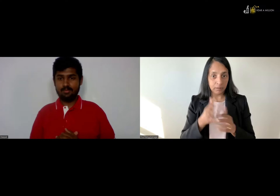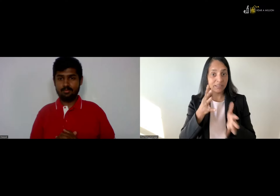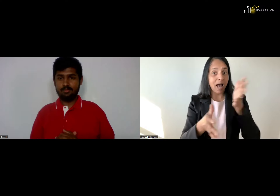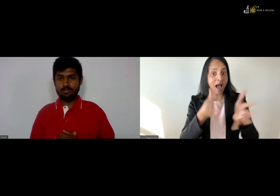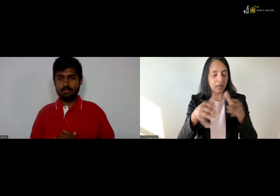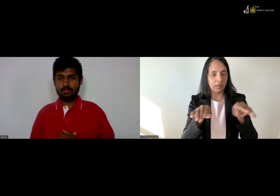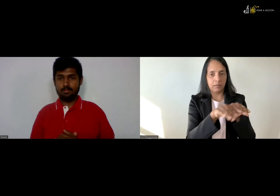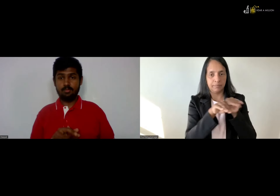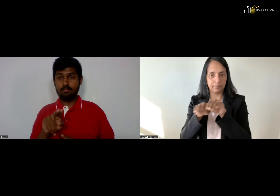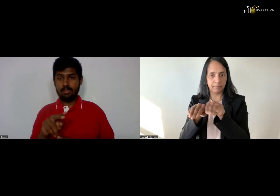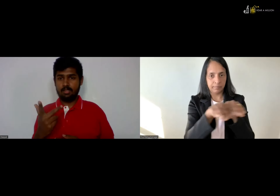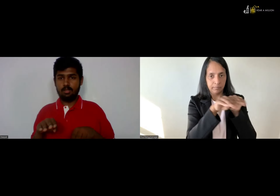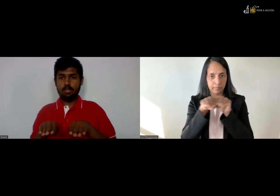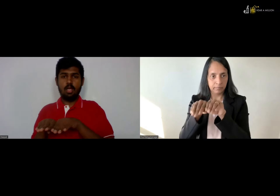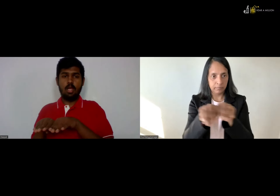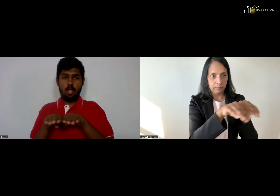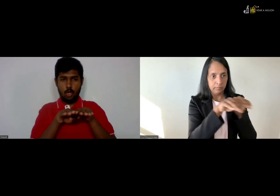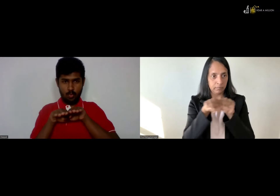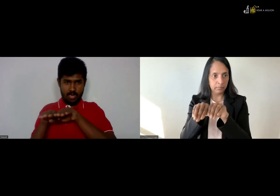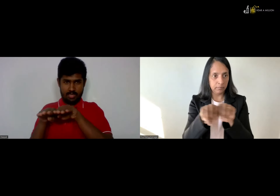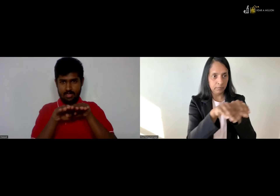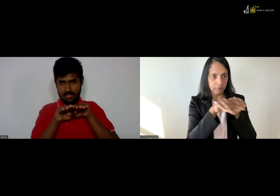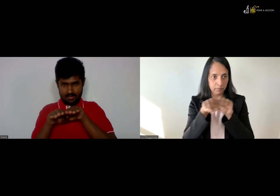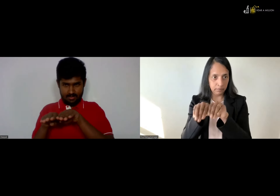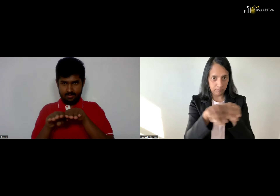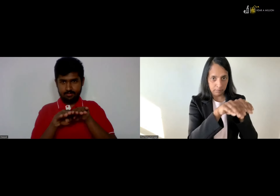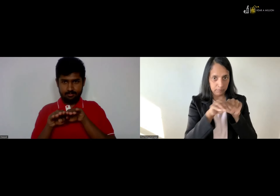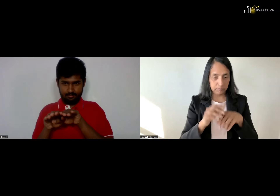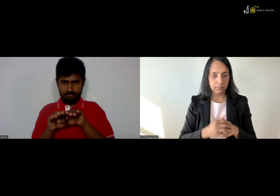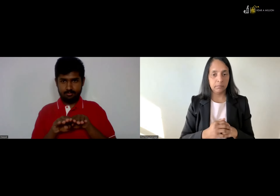equity, it means, so we sign like this: equity.